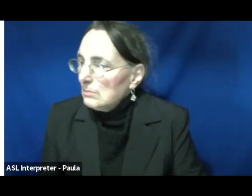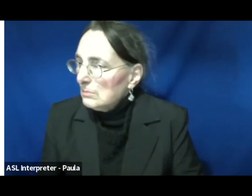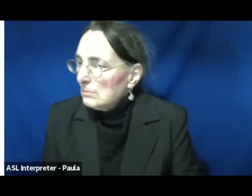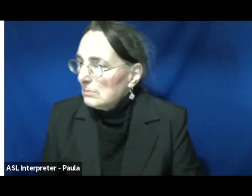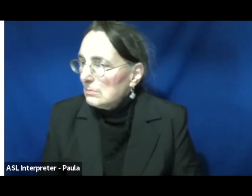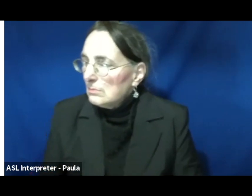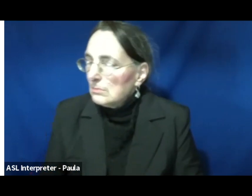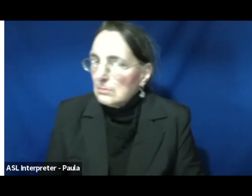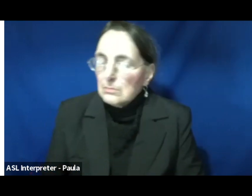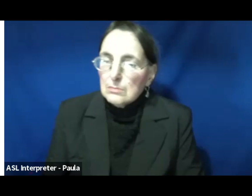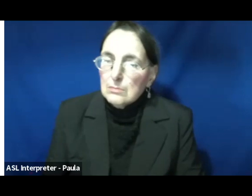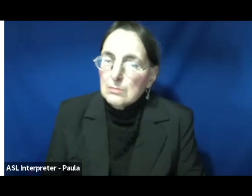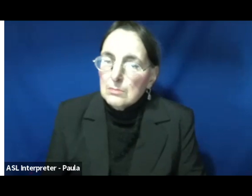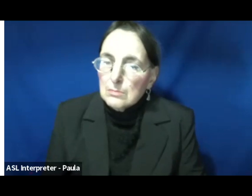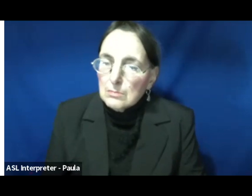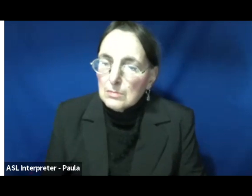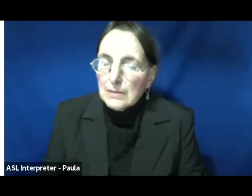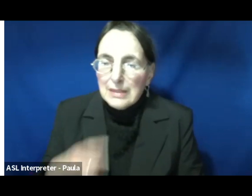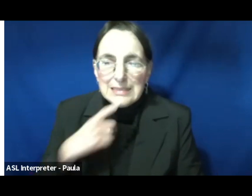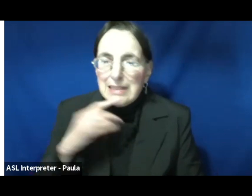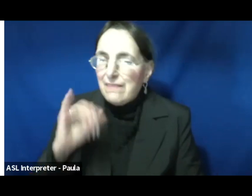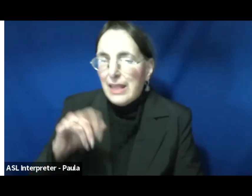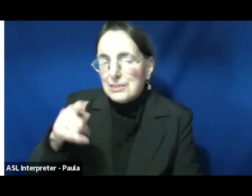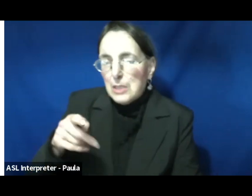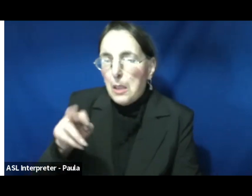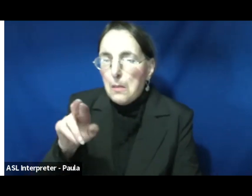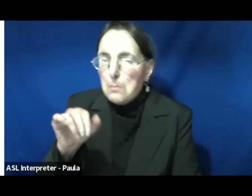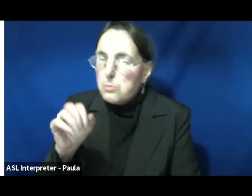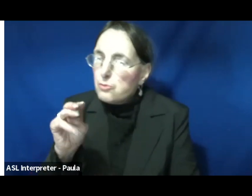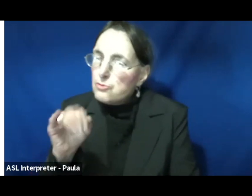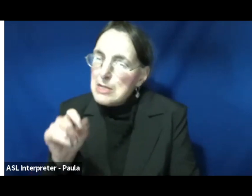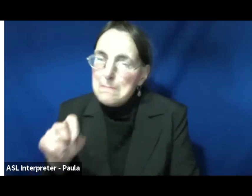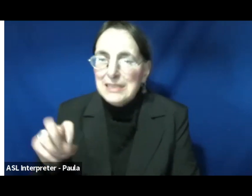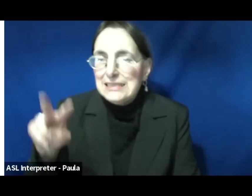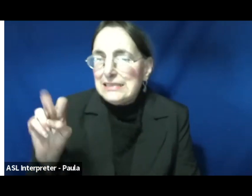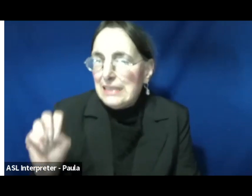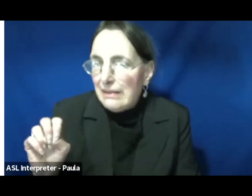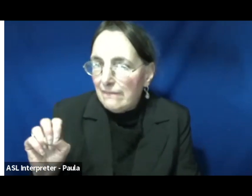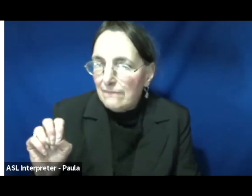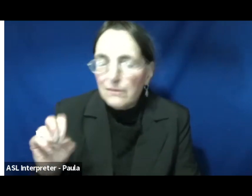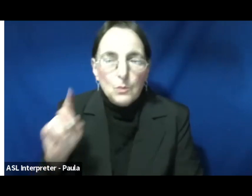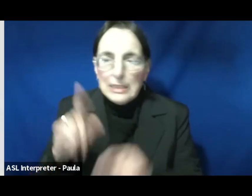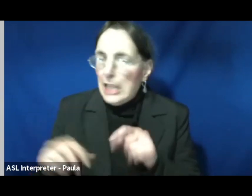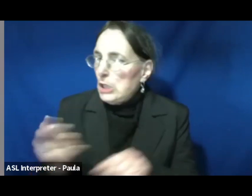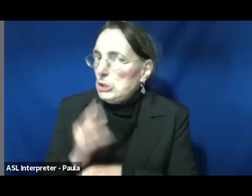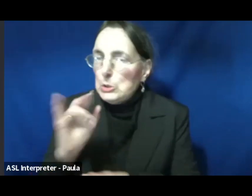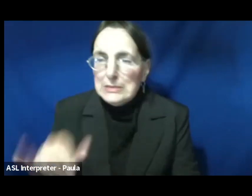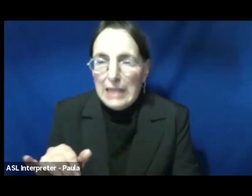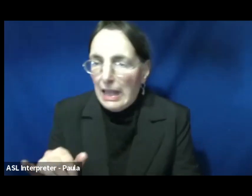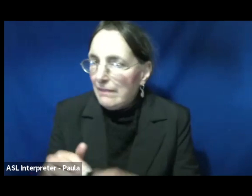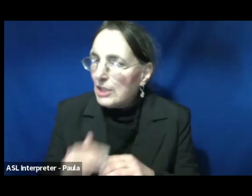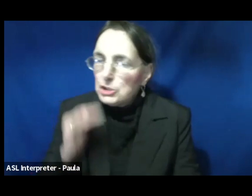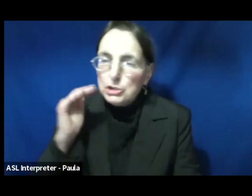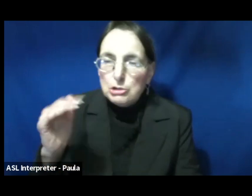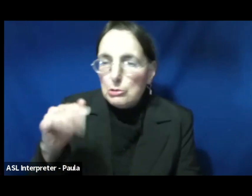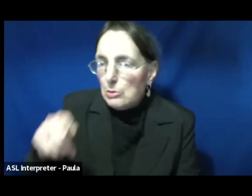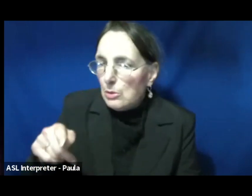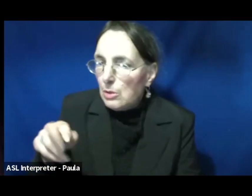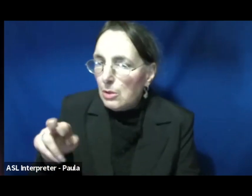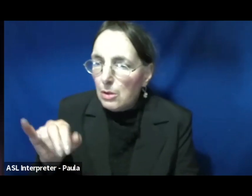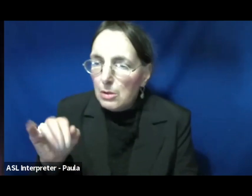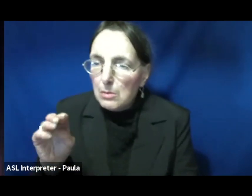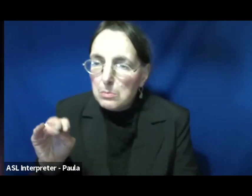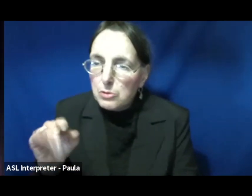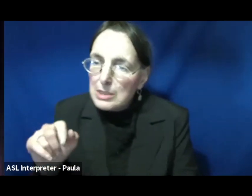They rejected it, right? They said it was primitive. We can't use this. It's too primitive. Now CAL FIRE is trying to adopt this. The UC system